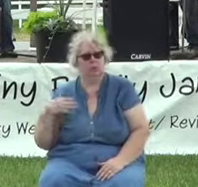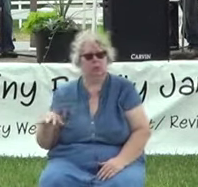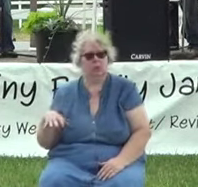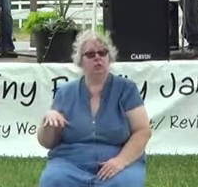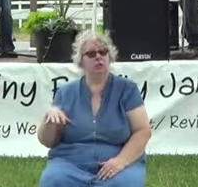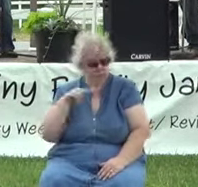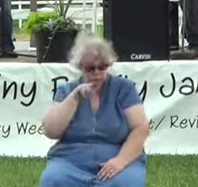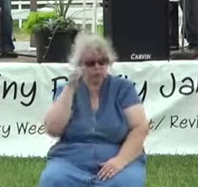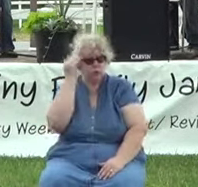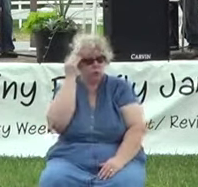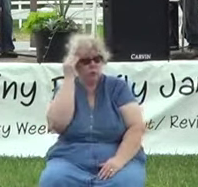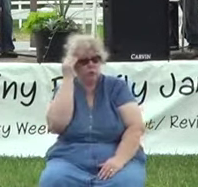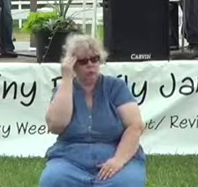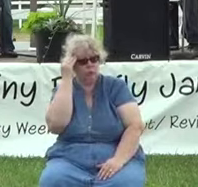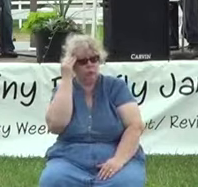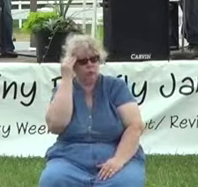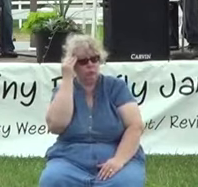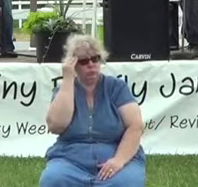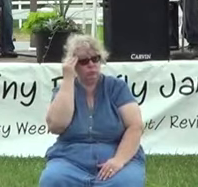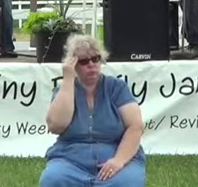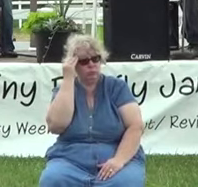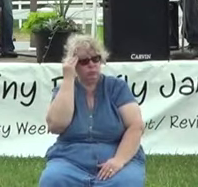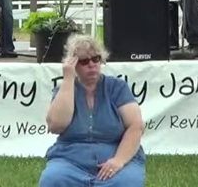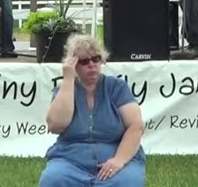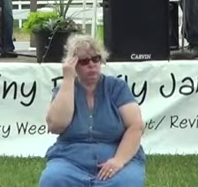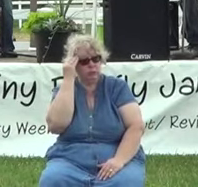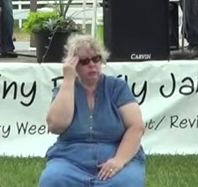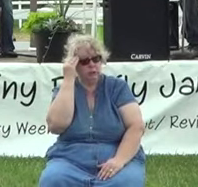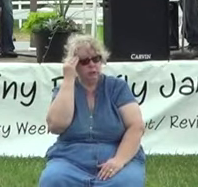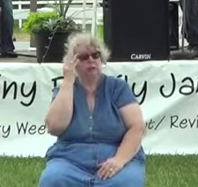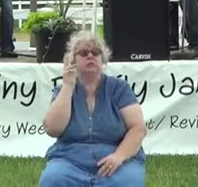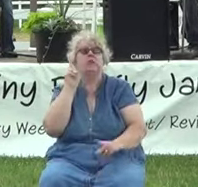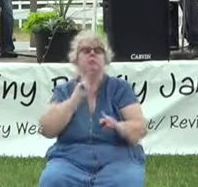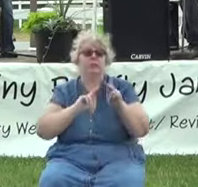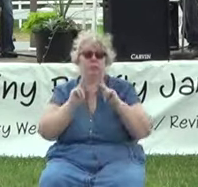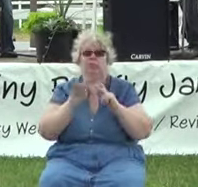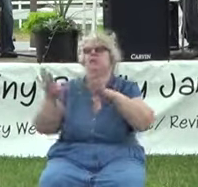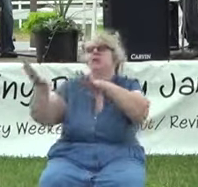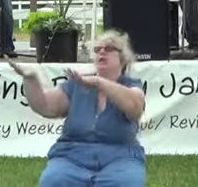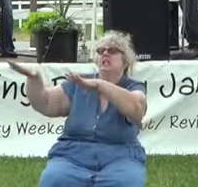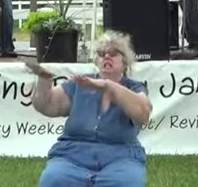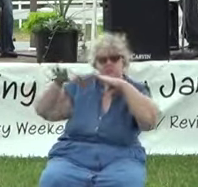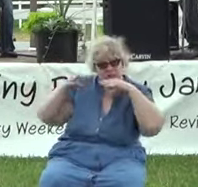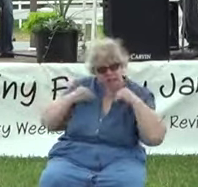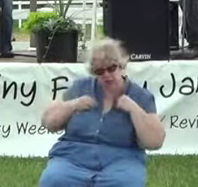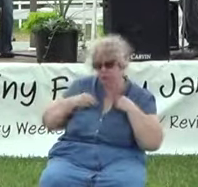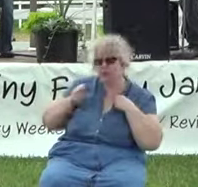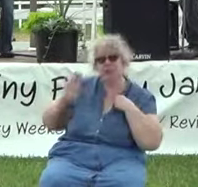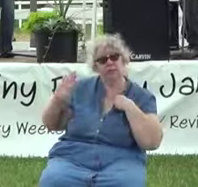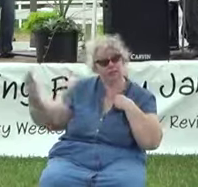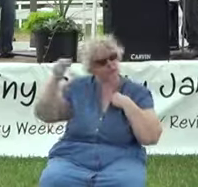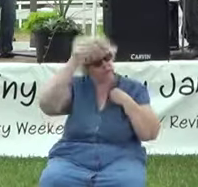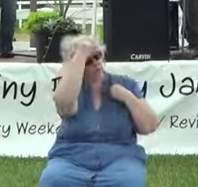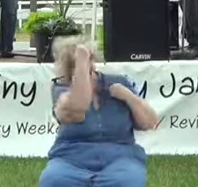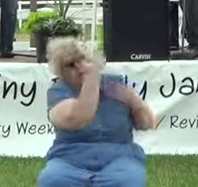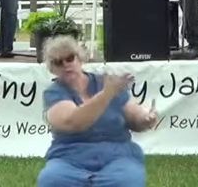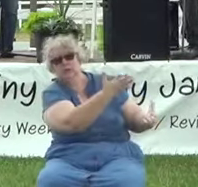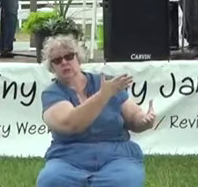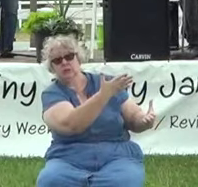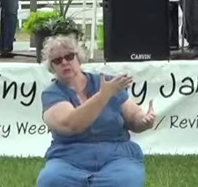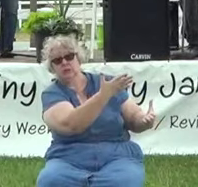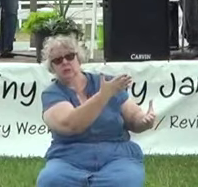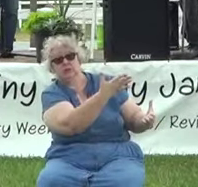But you know what? There's a thing there that says those who accepted his message. And you and